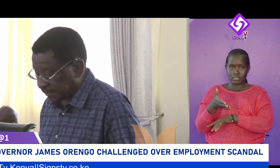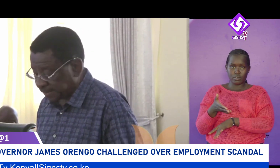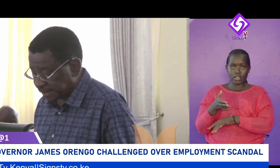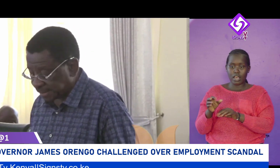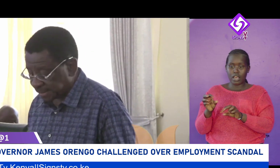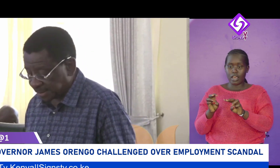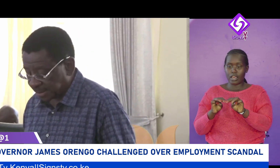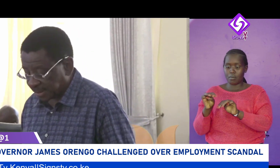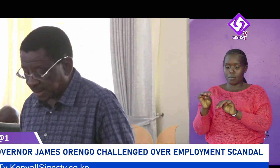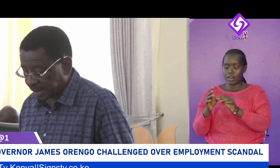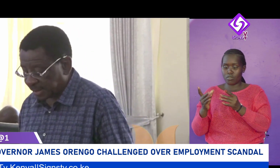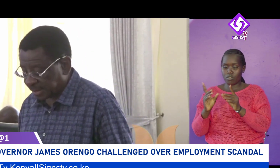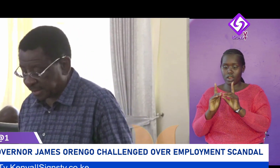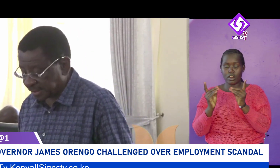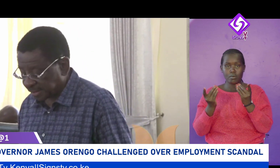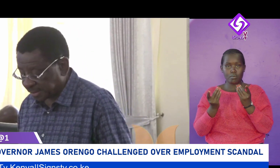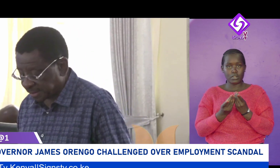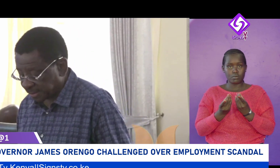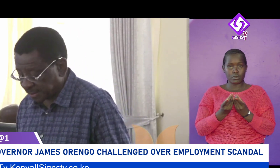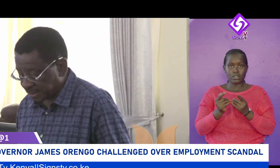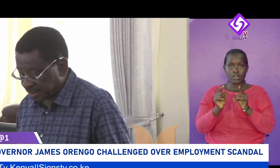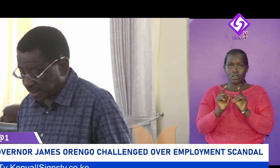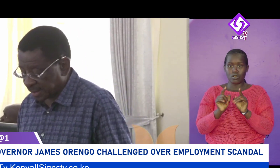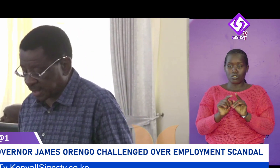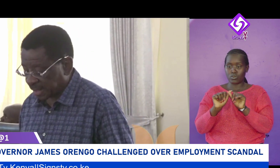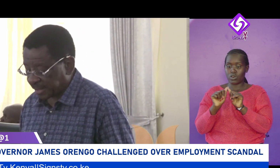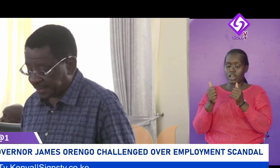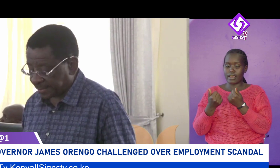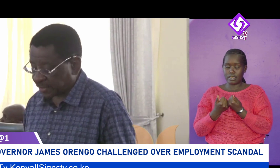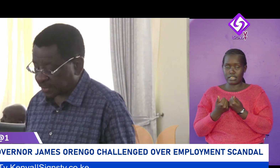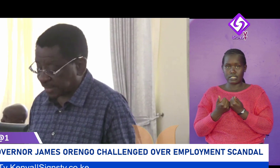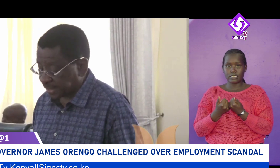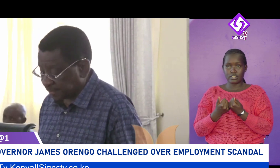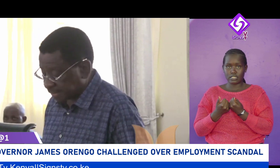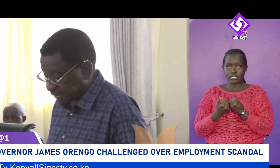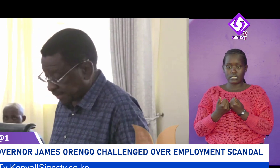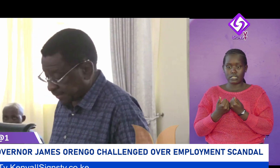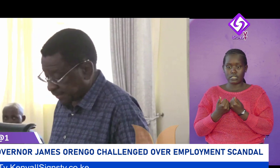departments and agencies' records management system.